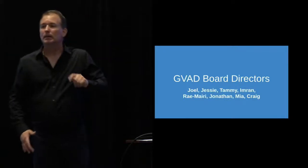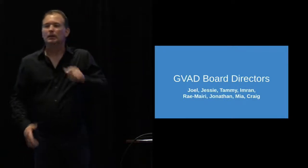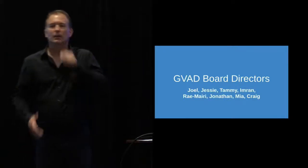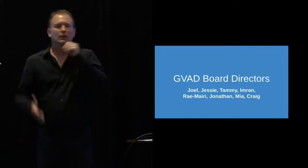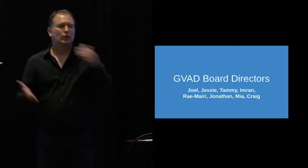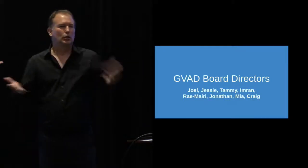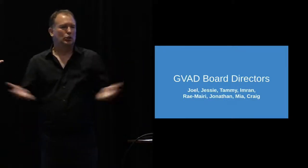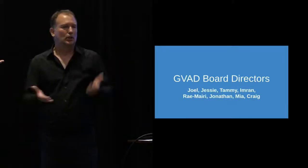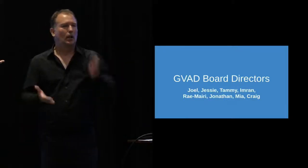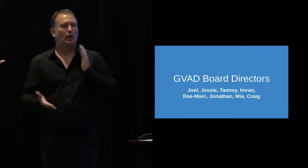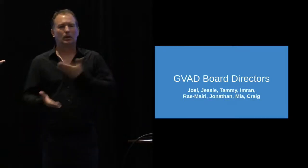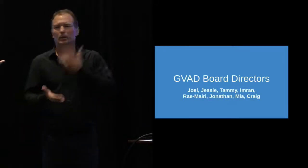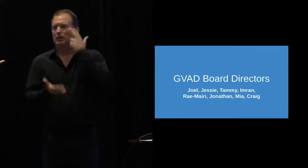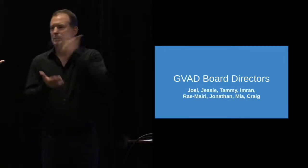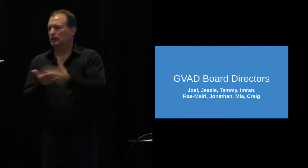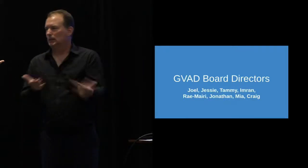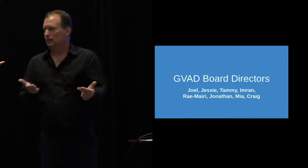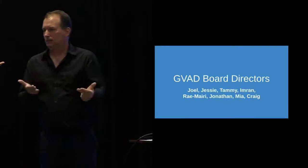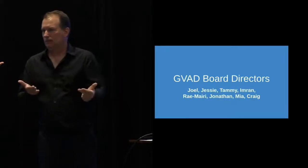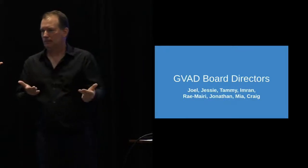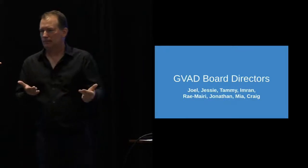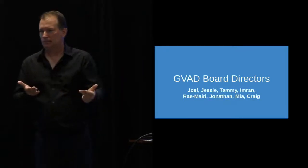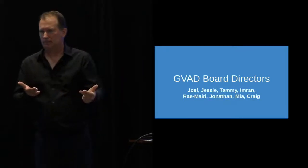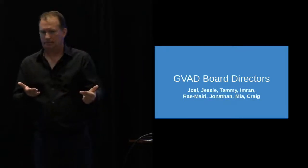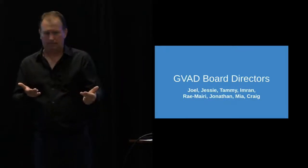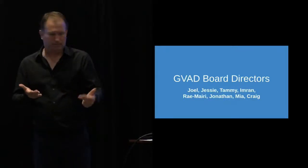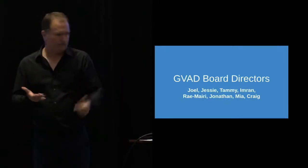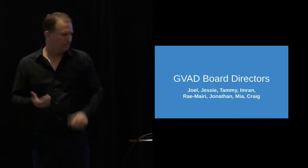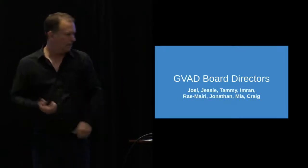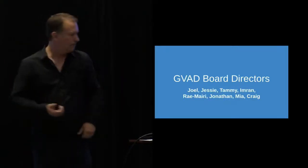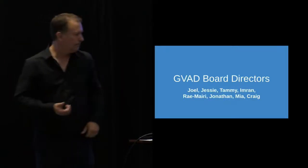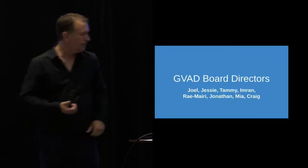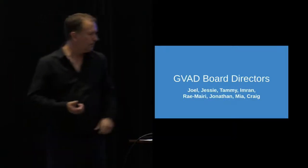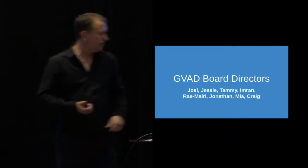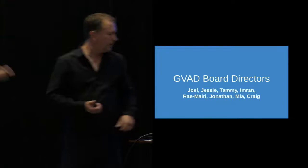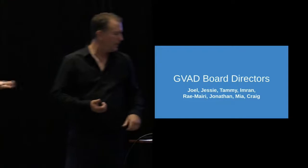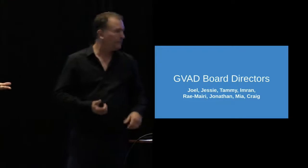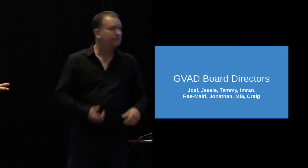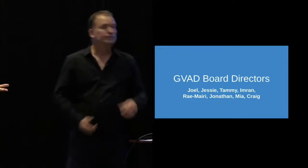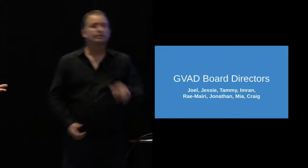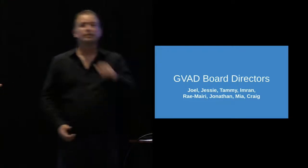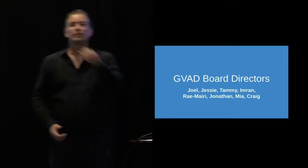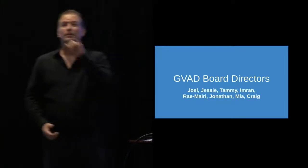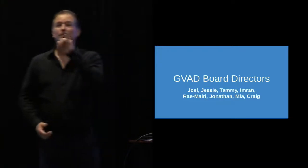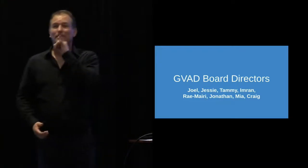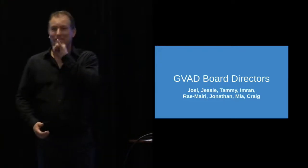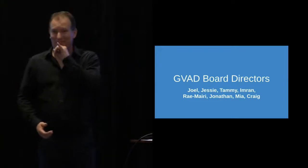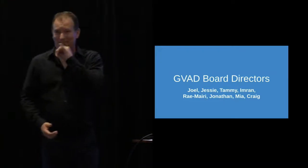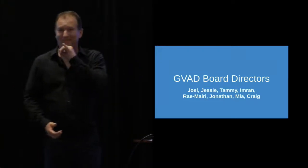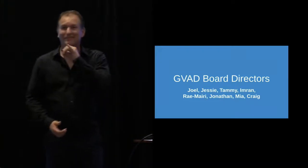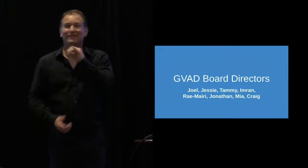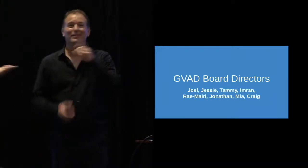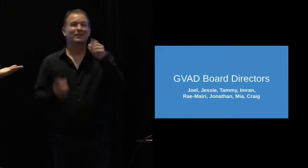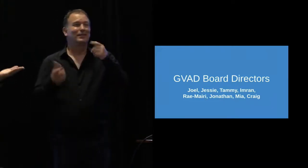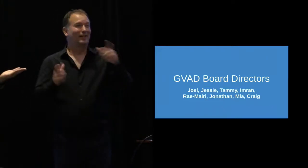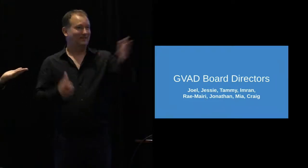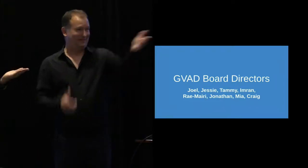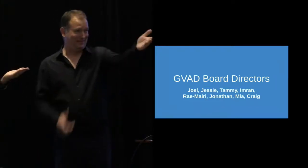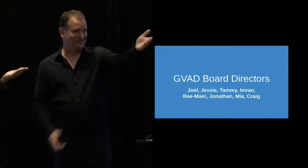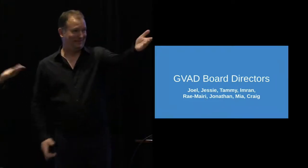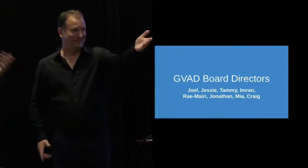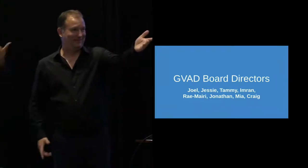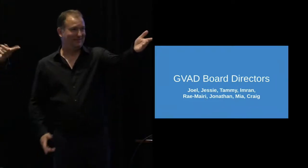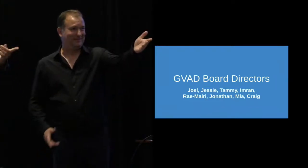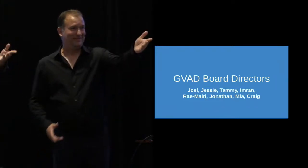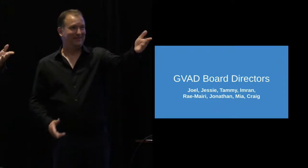Had Tammy. Tammy is not able to be here tonight. Tammy was our secretary. Imran, who you have